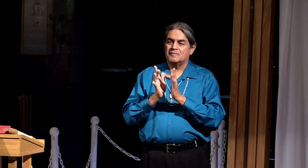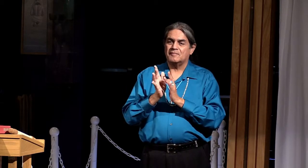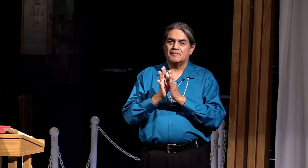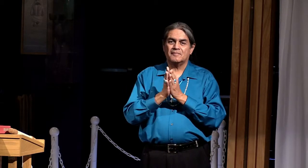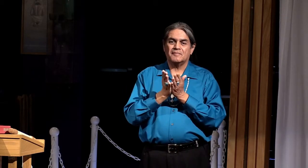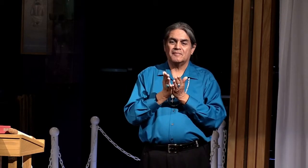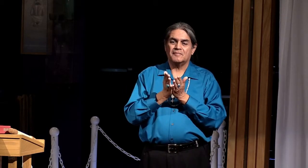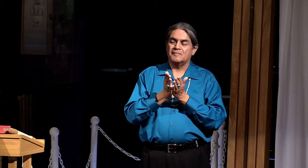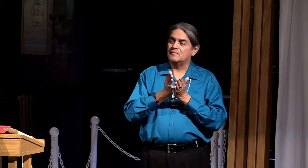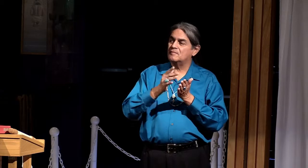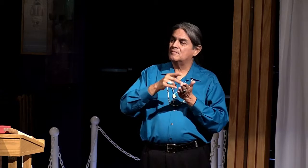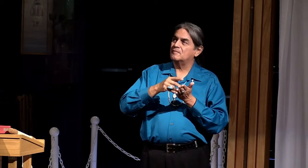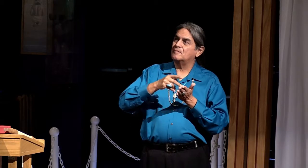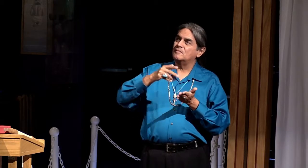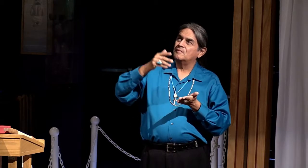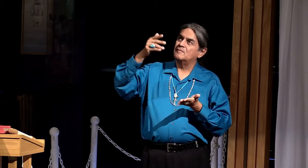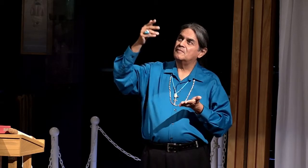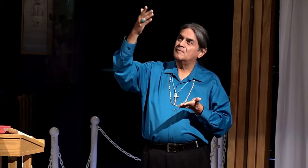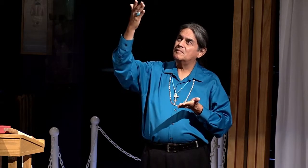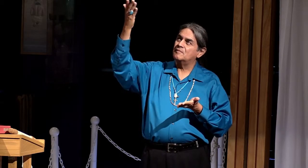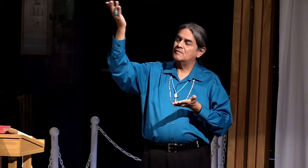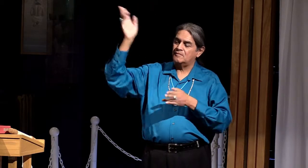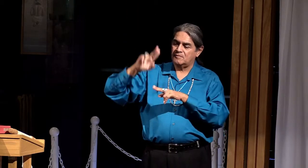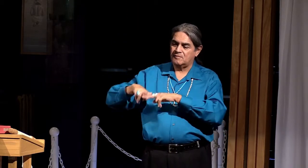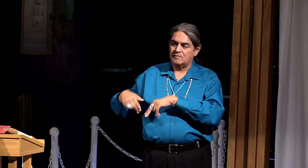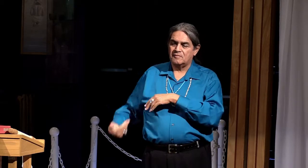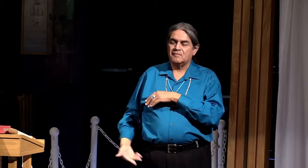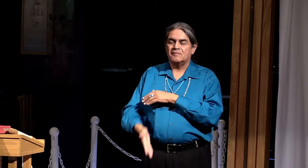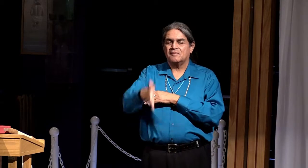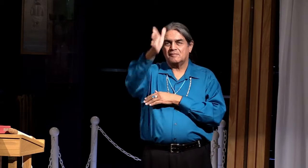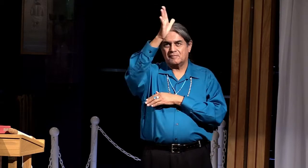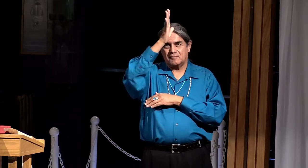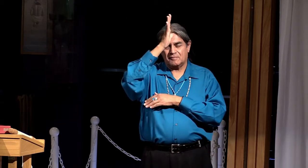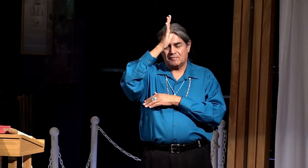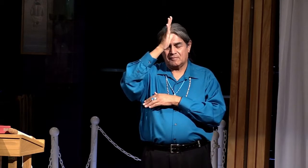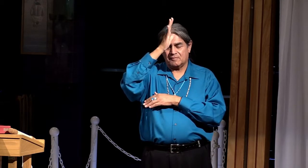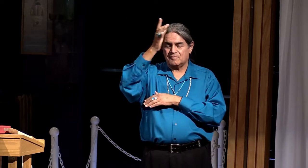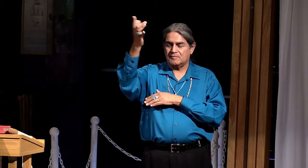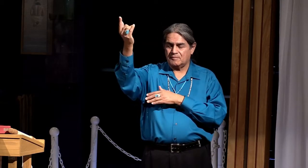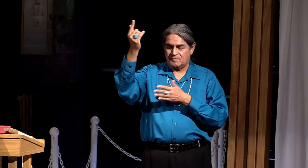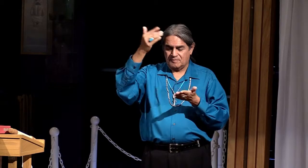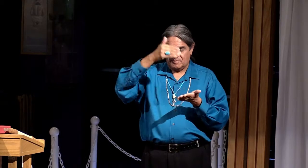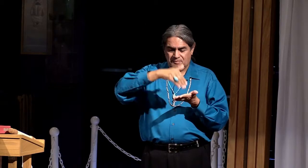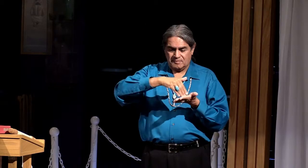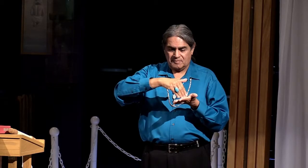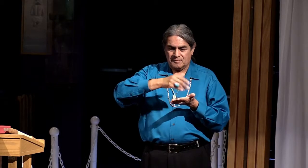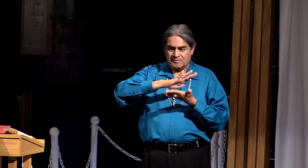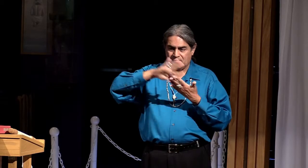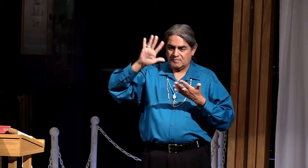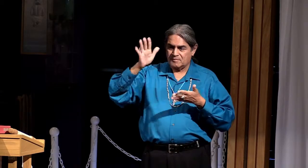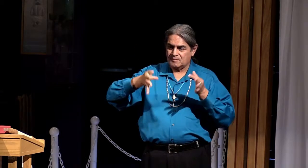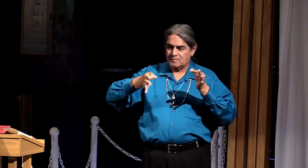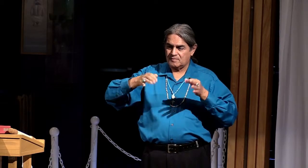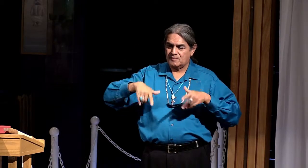He ascended into heaven and is seated at the right hand of the Father, who will come again in glory to judge the living and the